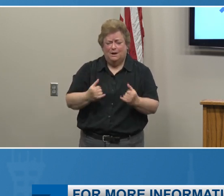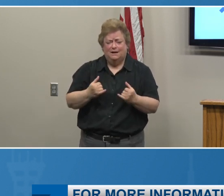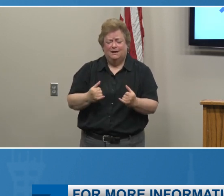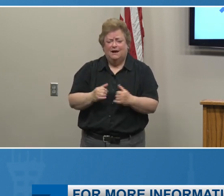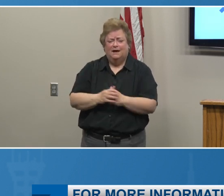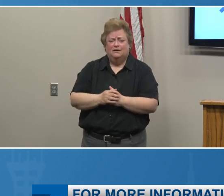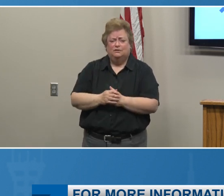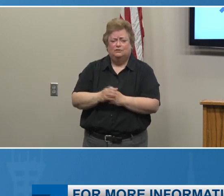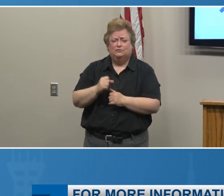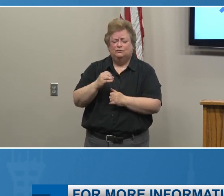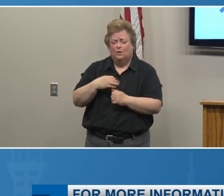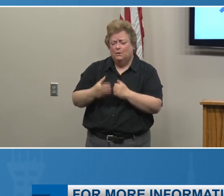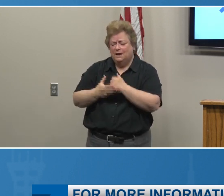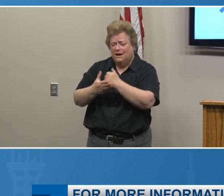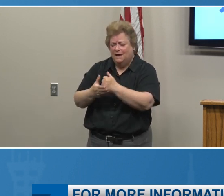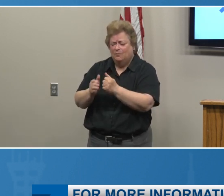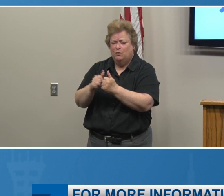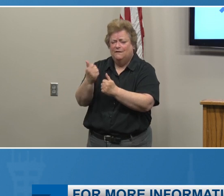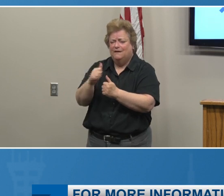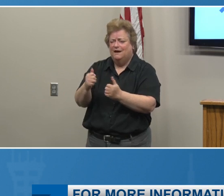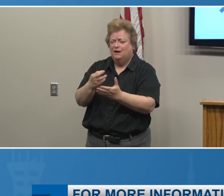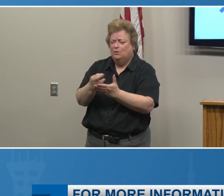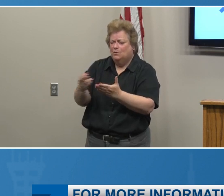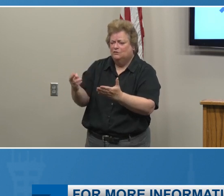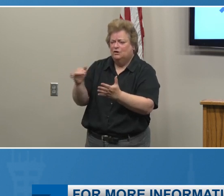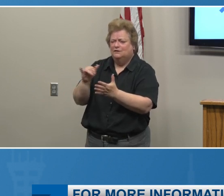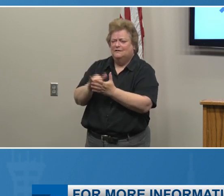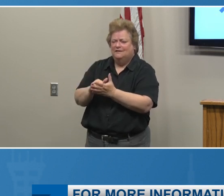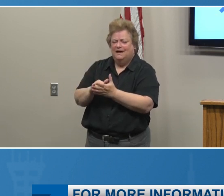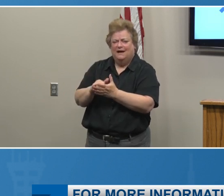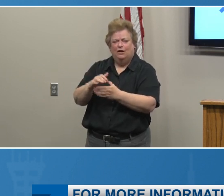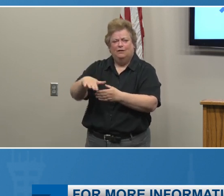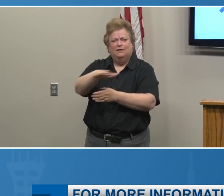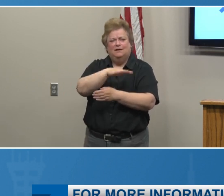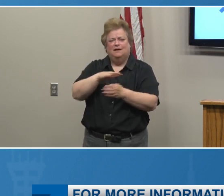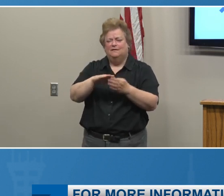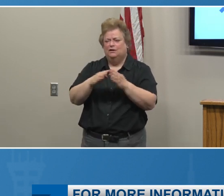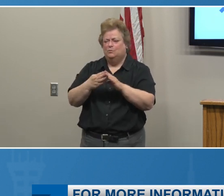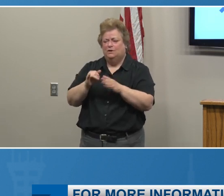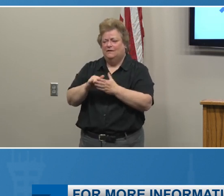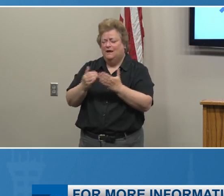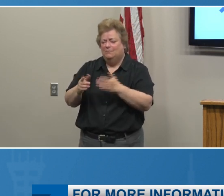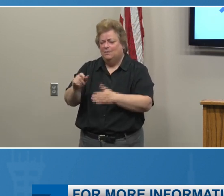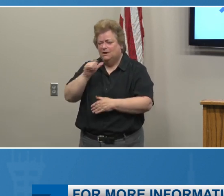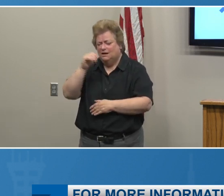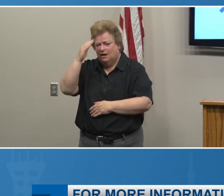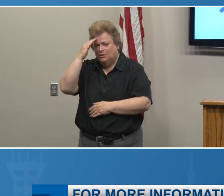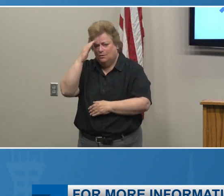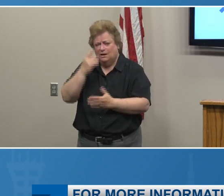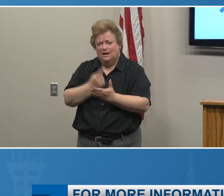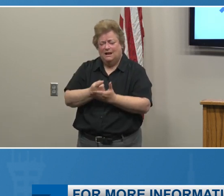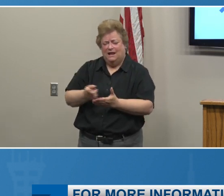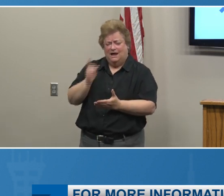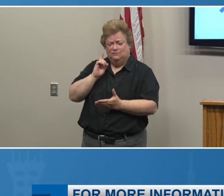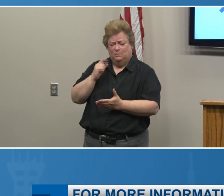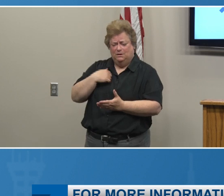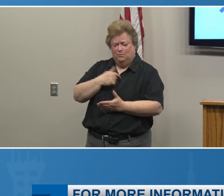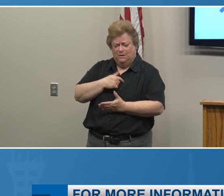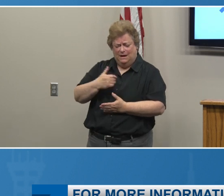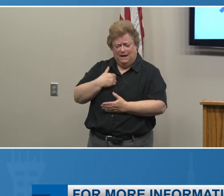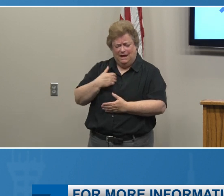helping with any resources that might be available out in the community that people aren't aware of last week as a matter of fact had